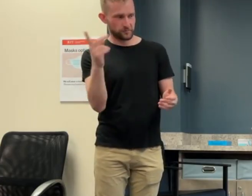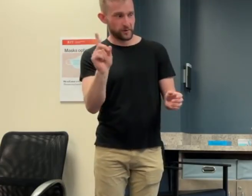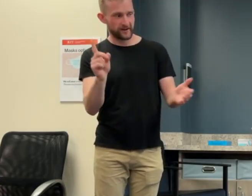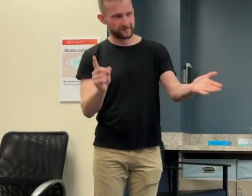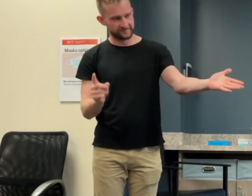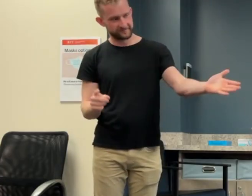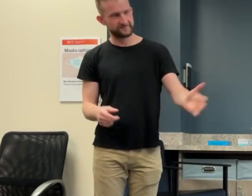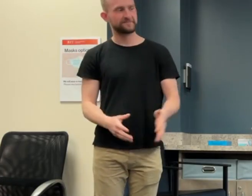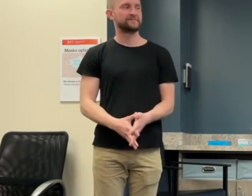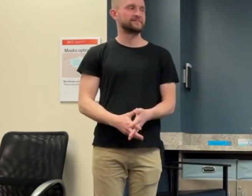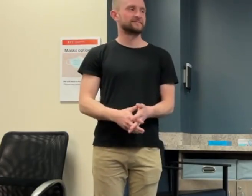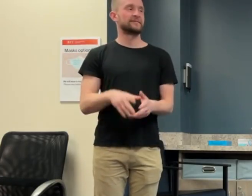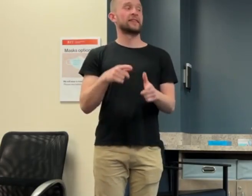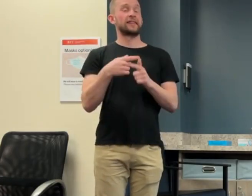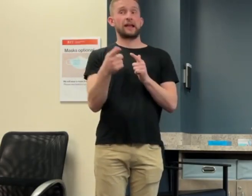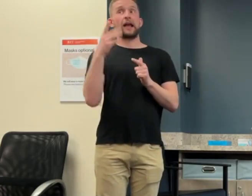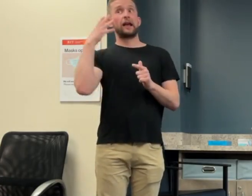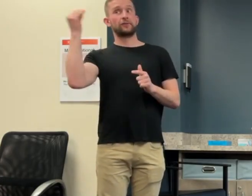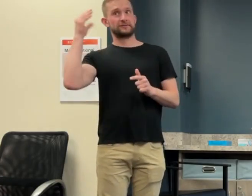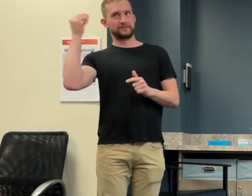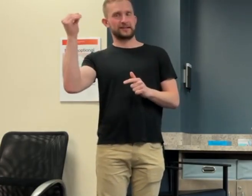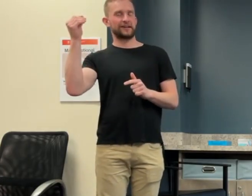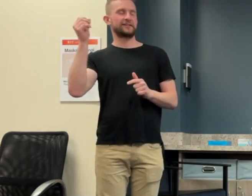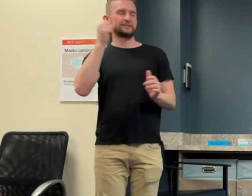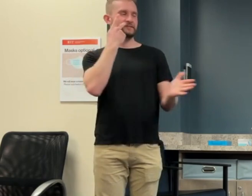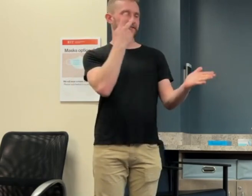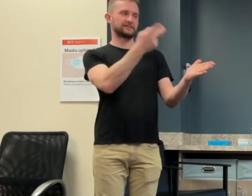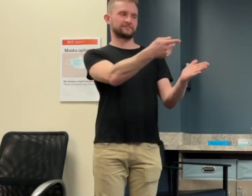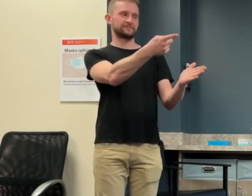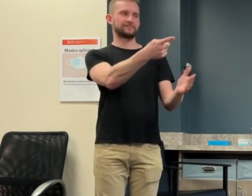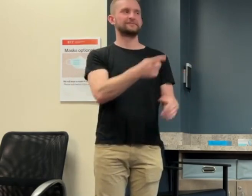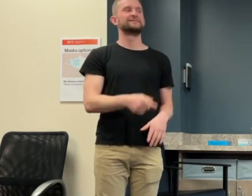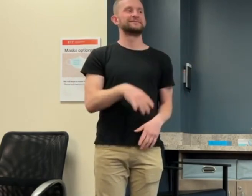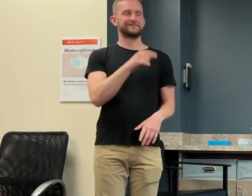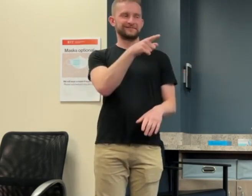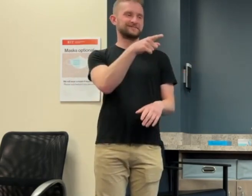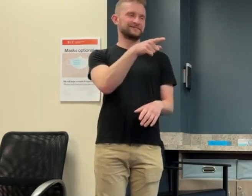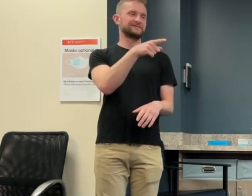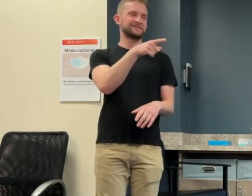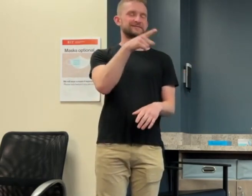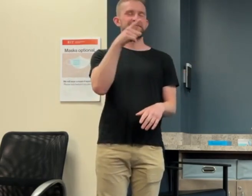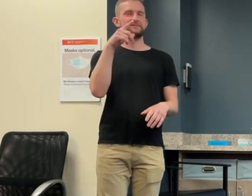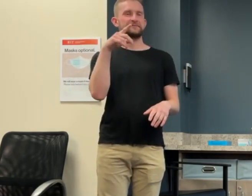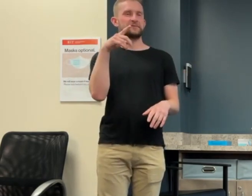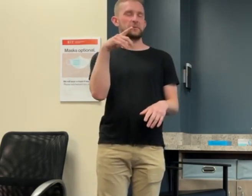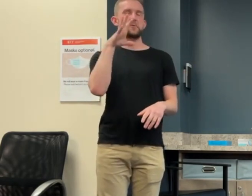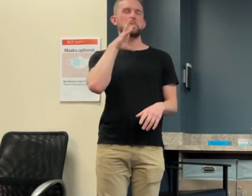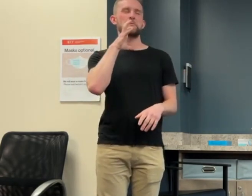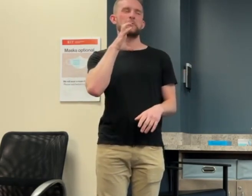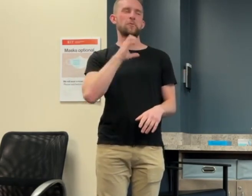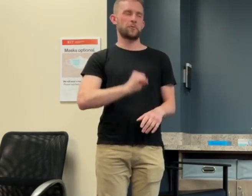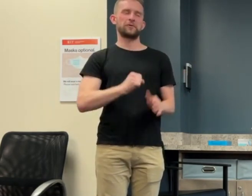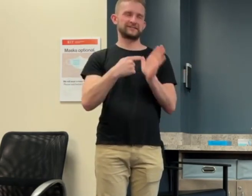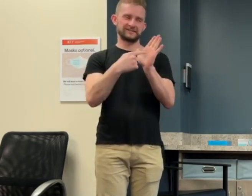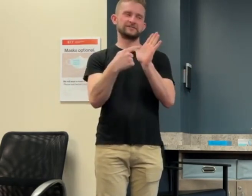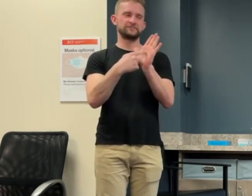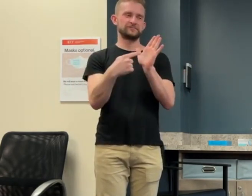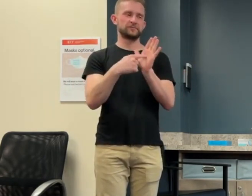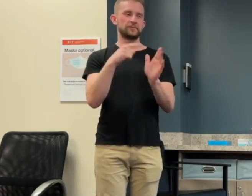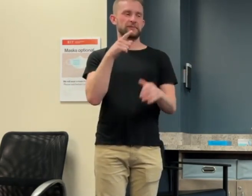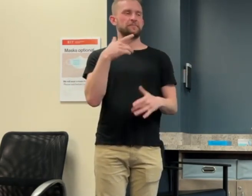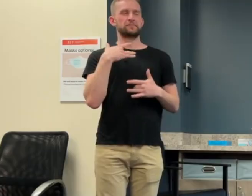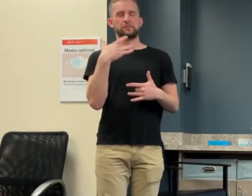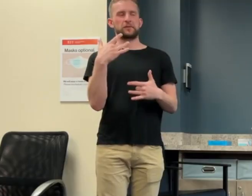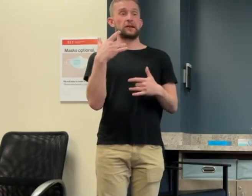also the external part. Now this dummy is really old. It's typically, they're not this big